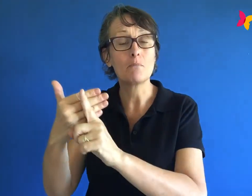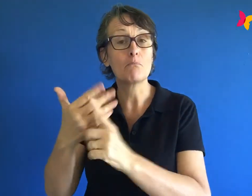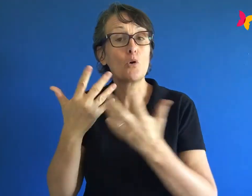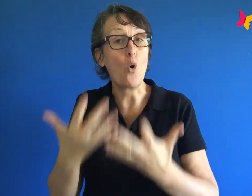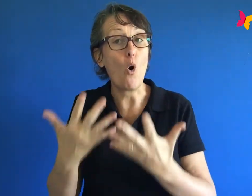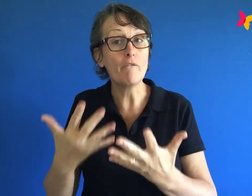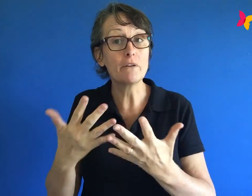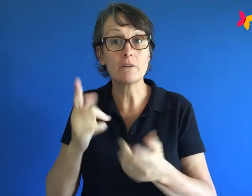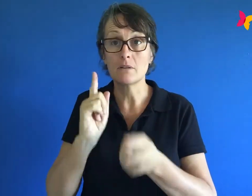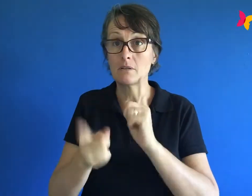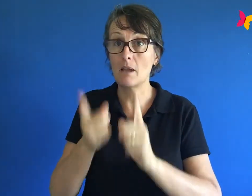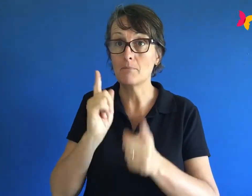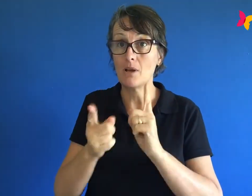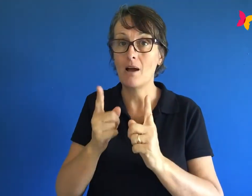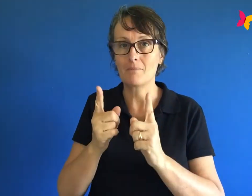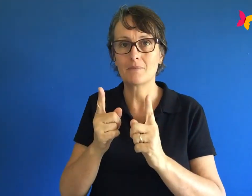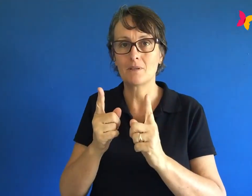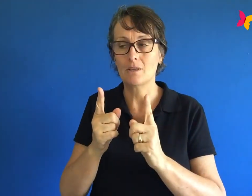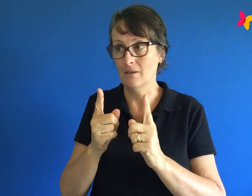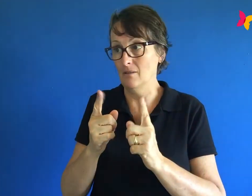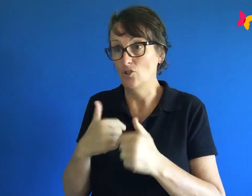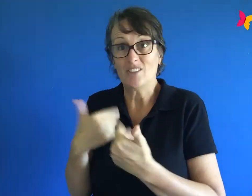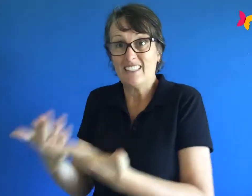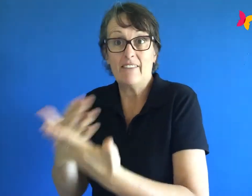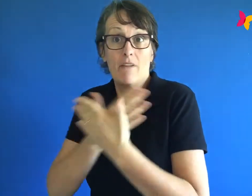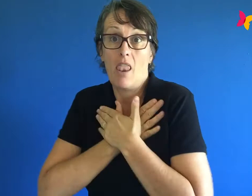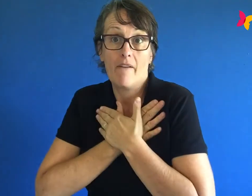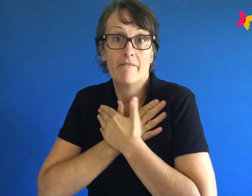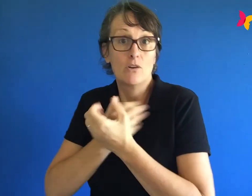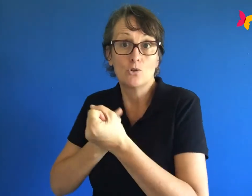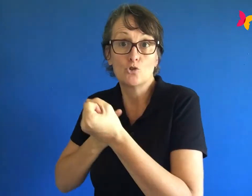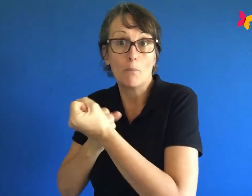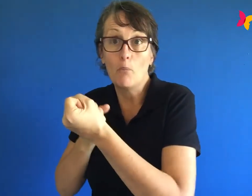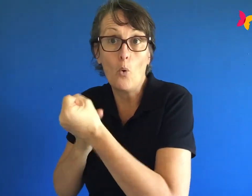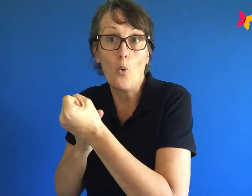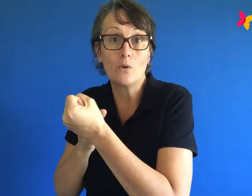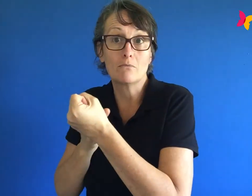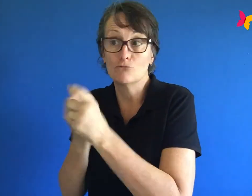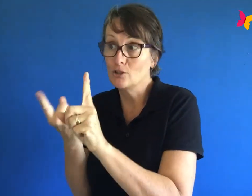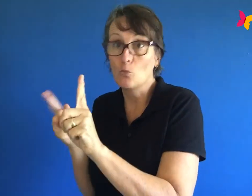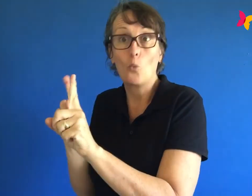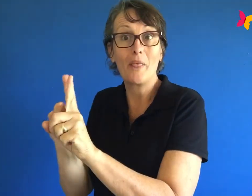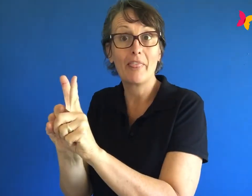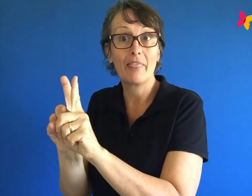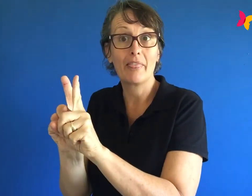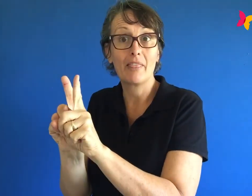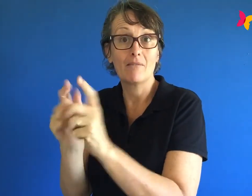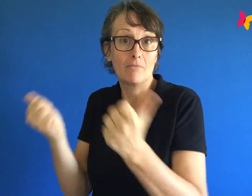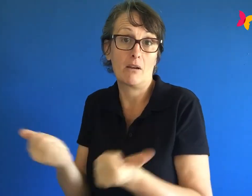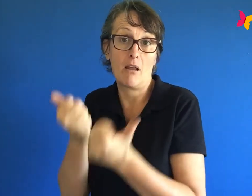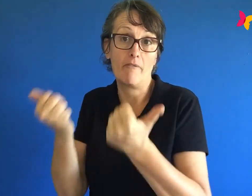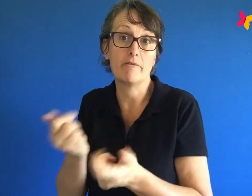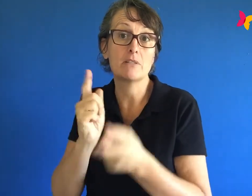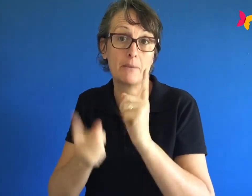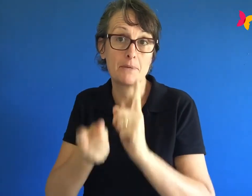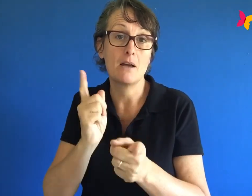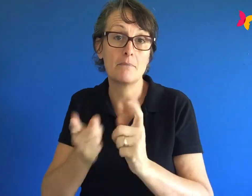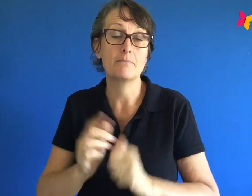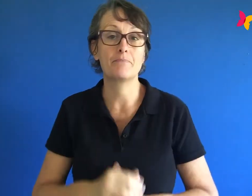rather someone who can provide love and support. Someone who's just there. I mean, there's a lot of stuff that as